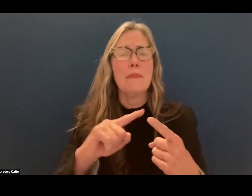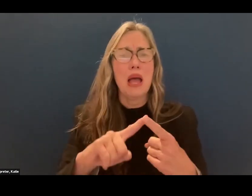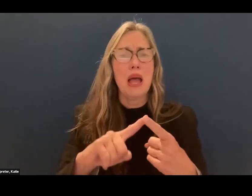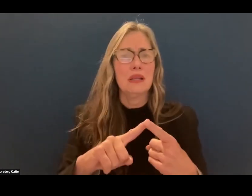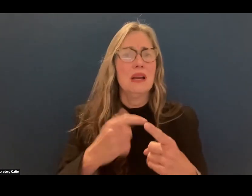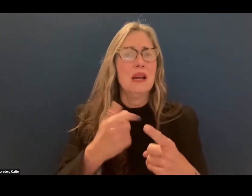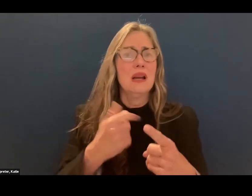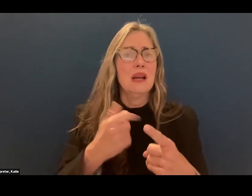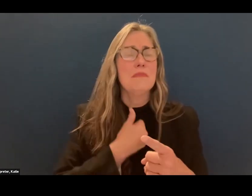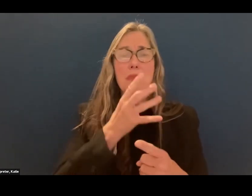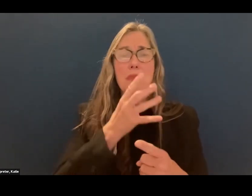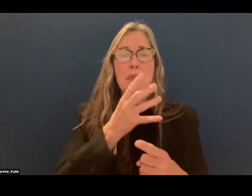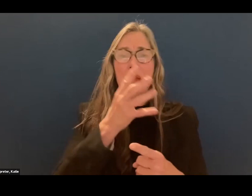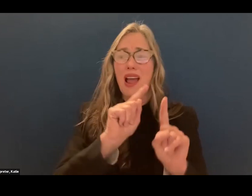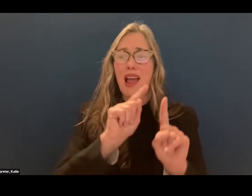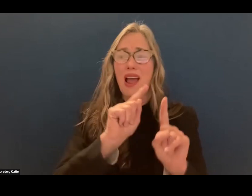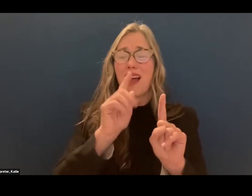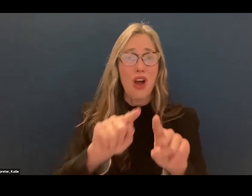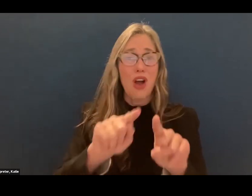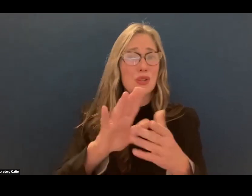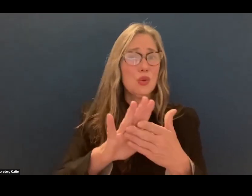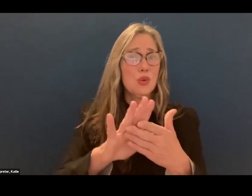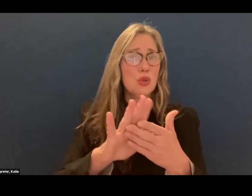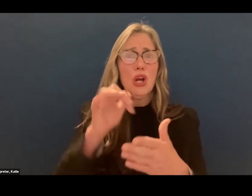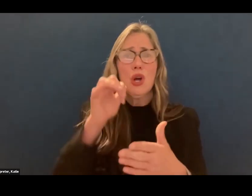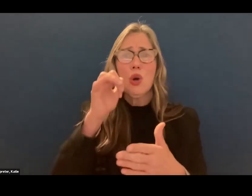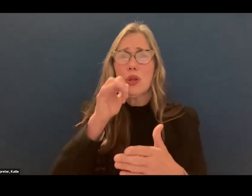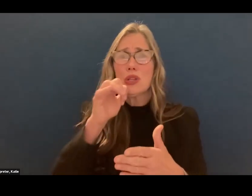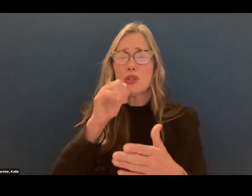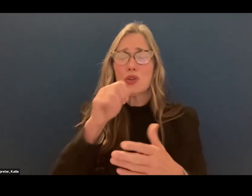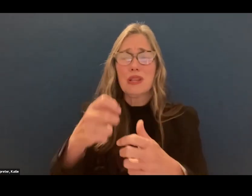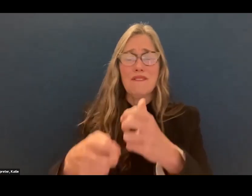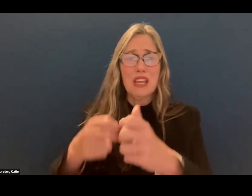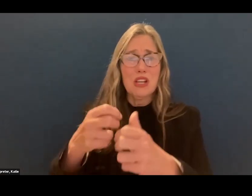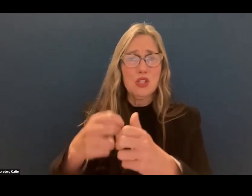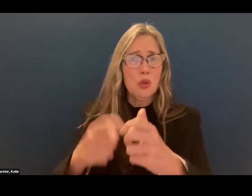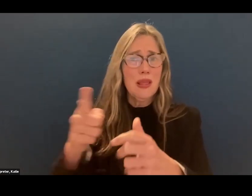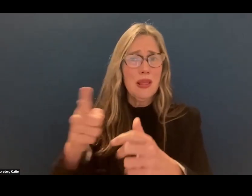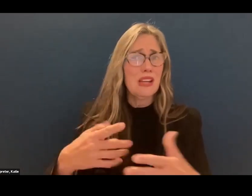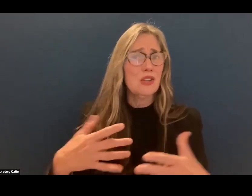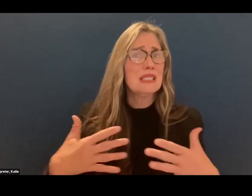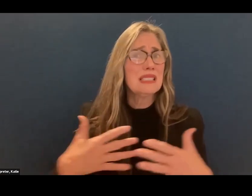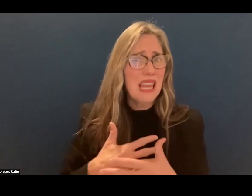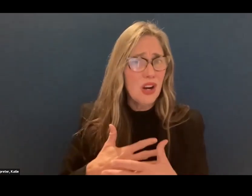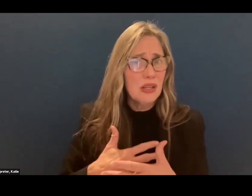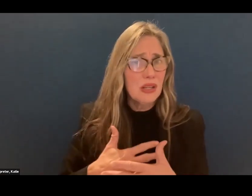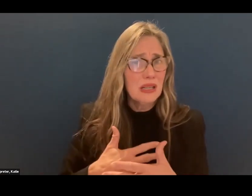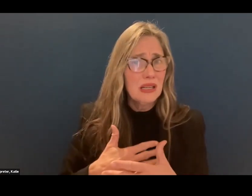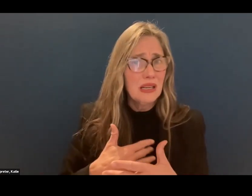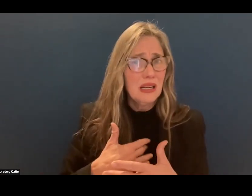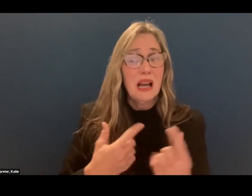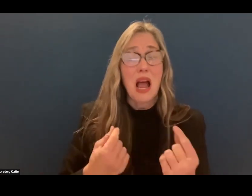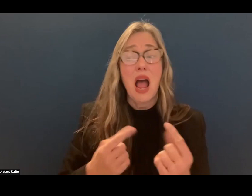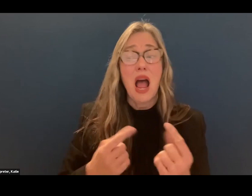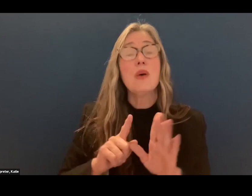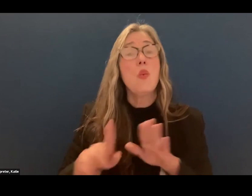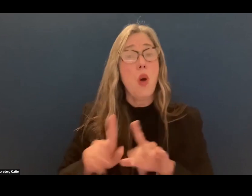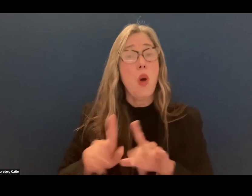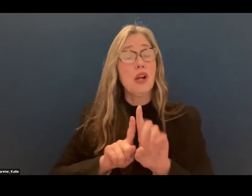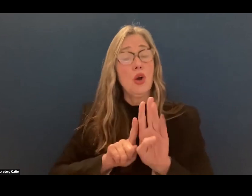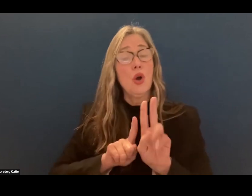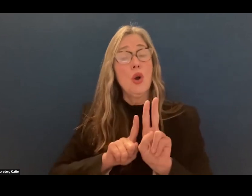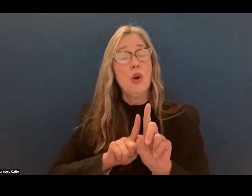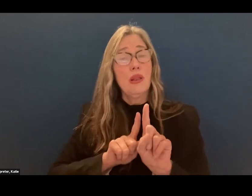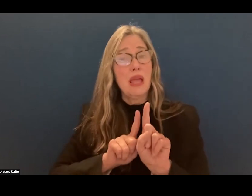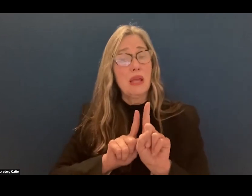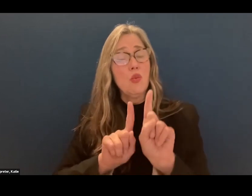parent who's gone over there to school as well with girls who are having issues, that they're scared, and I just walk with them. So